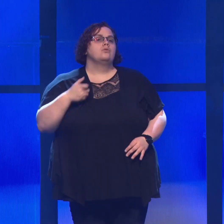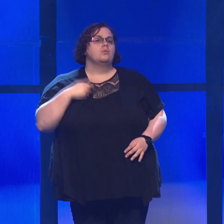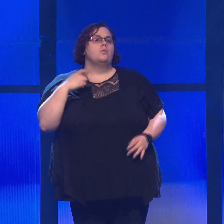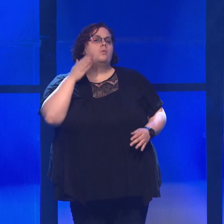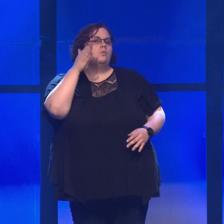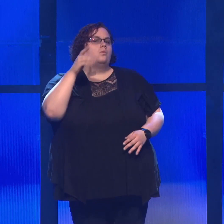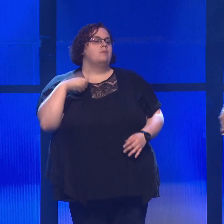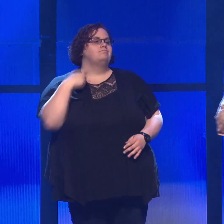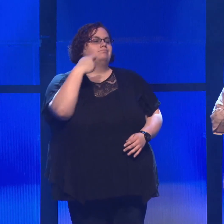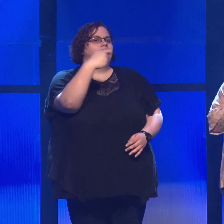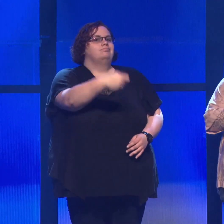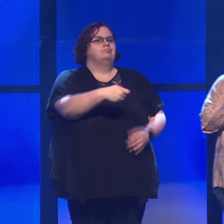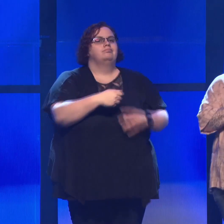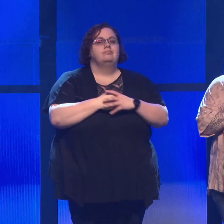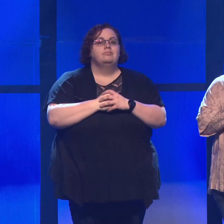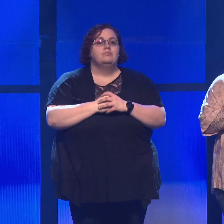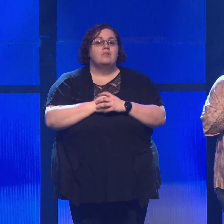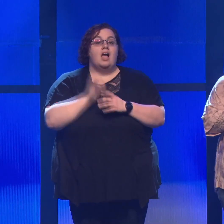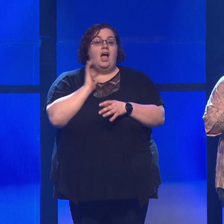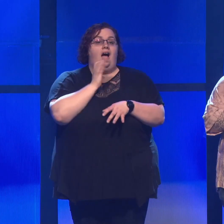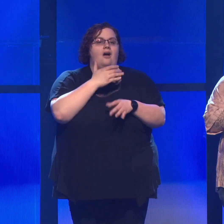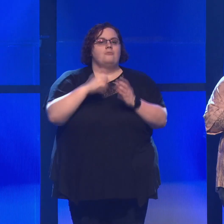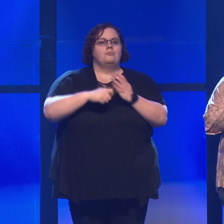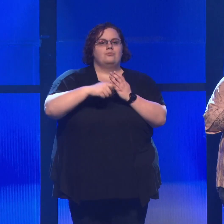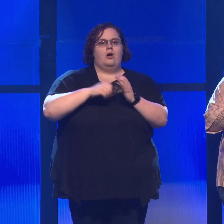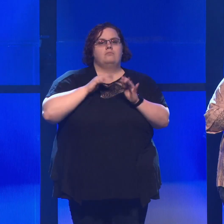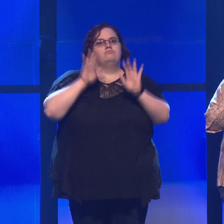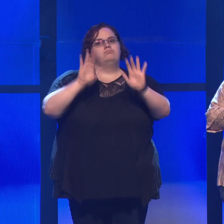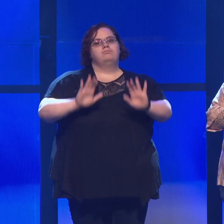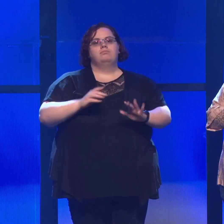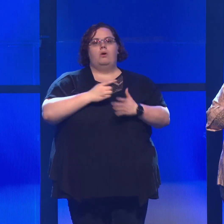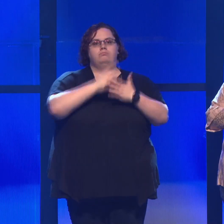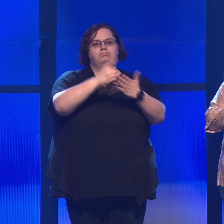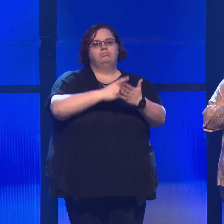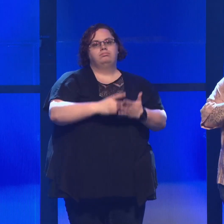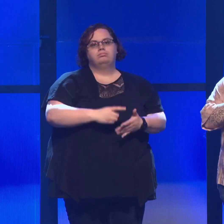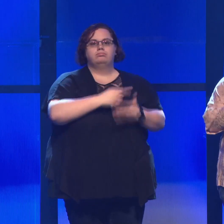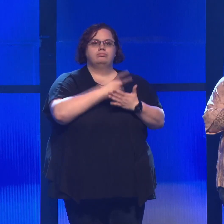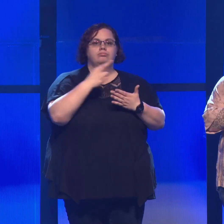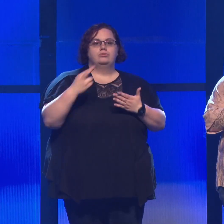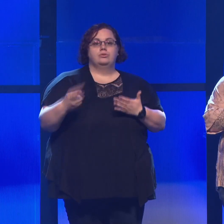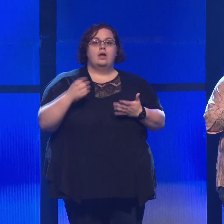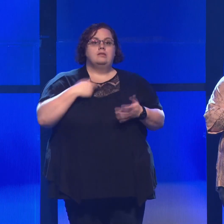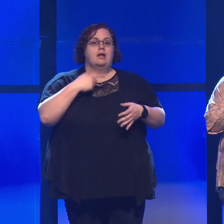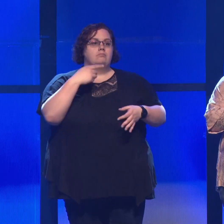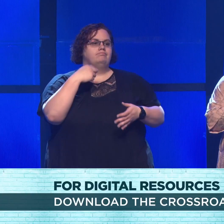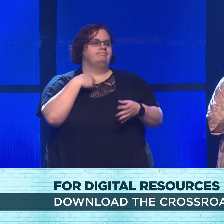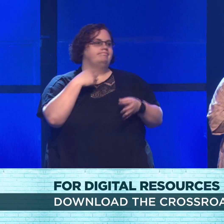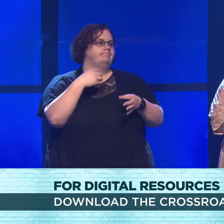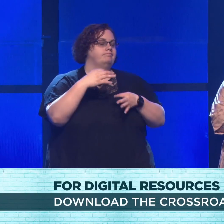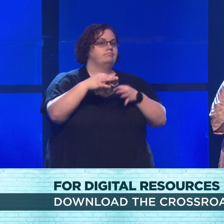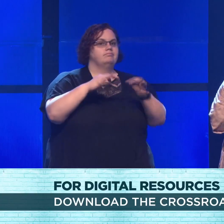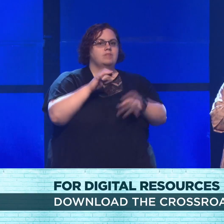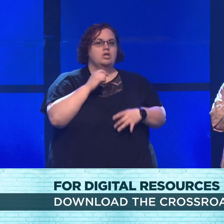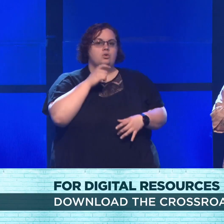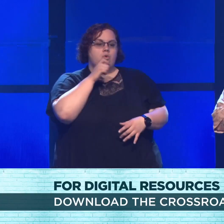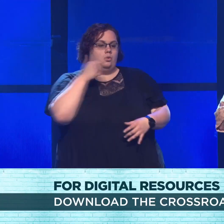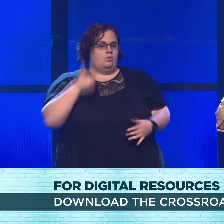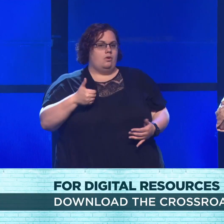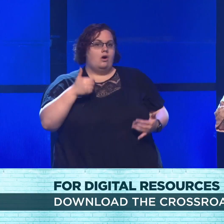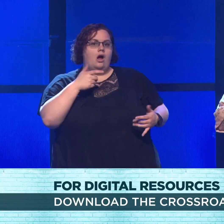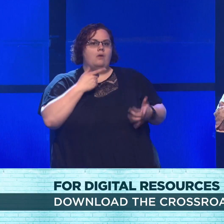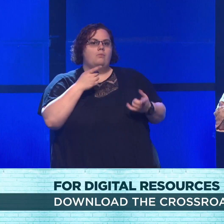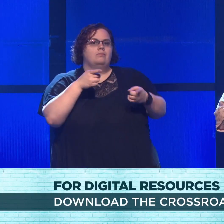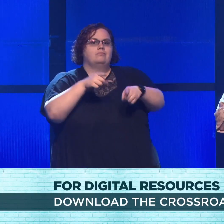will be happy to bring one to you. Our program is a great weekly resource that tells you more about who we are and what's